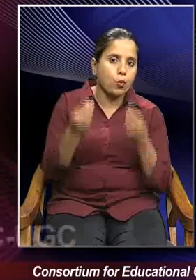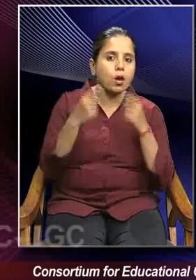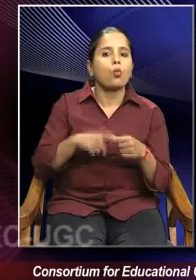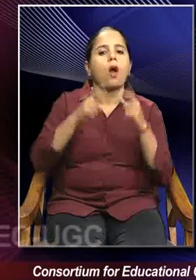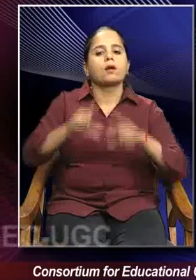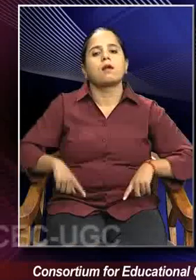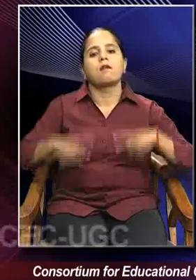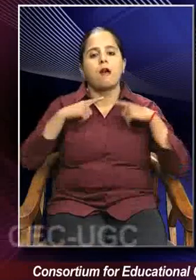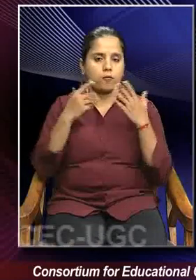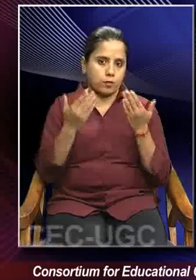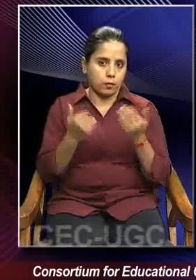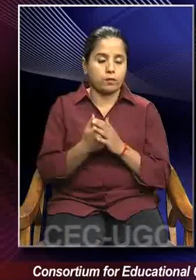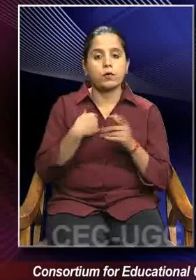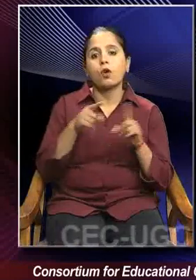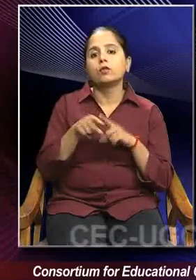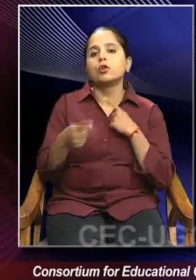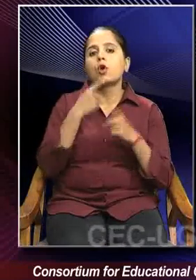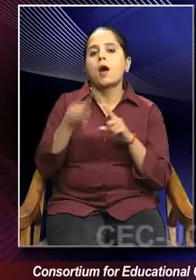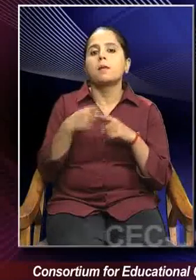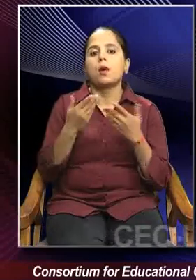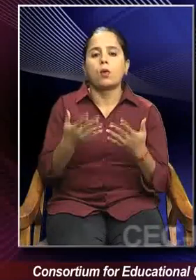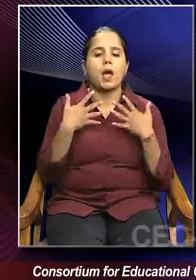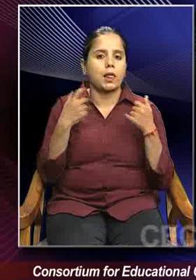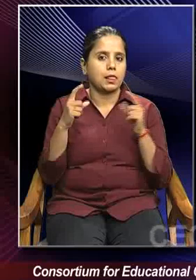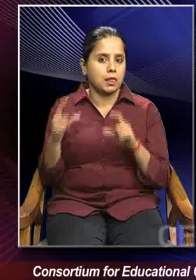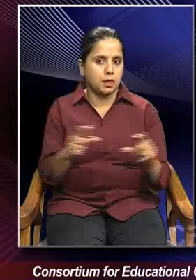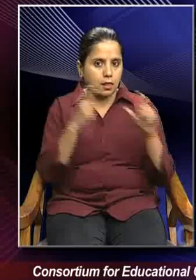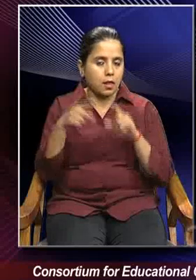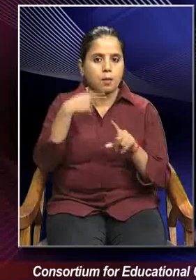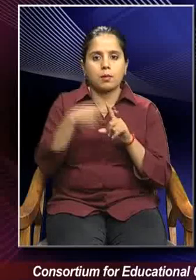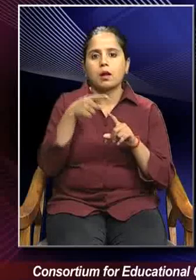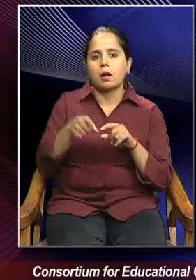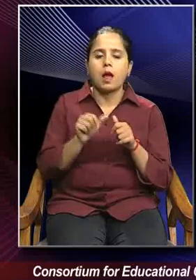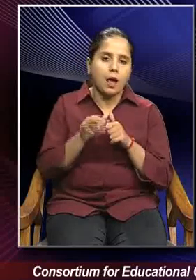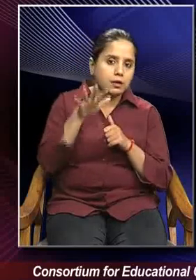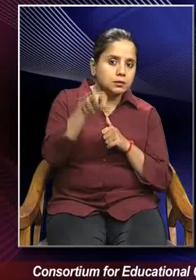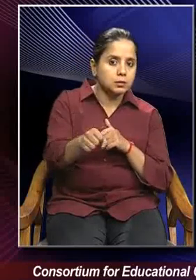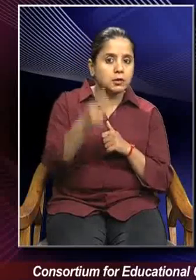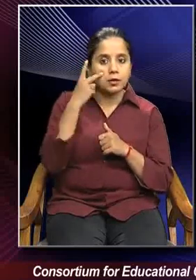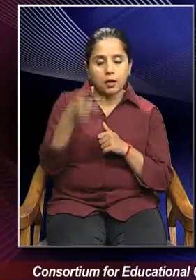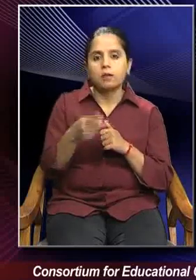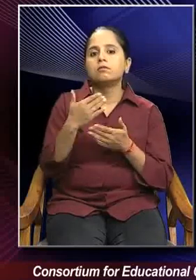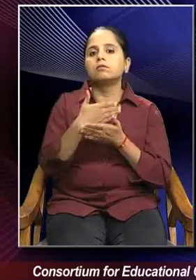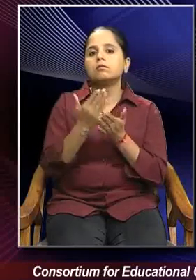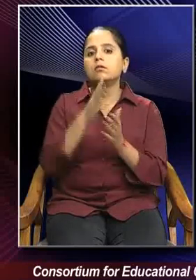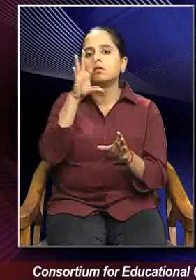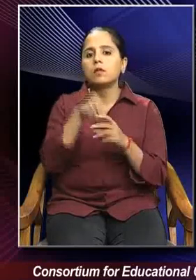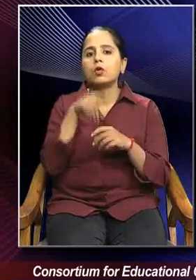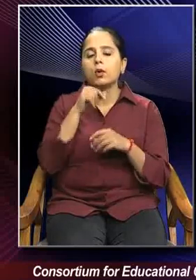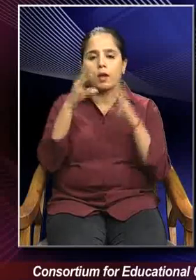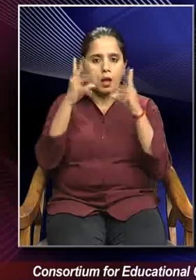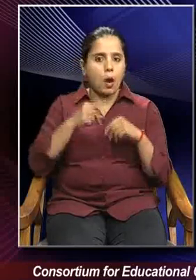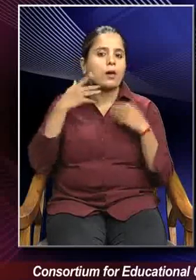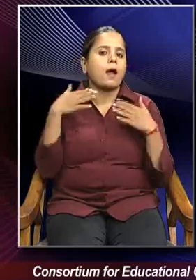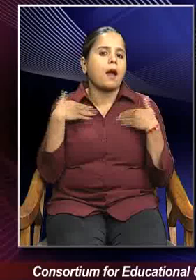of life. We also talk about healthcare and its accessibility as a part of measurement of